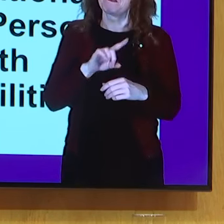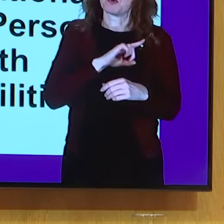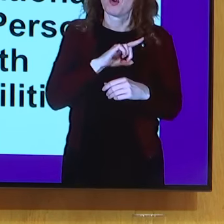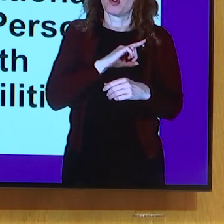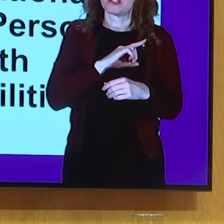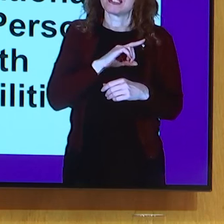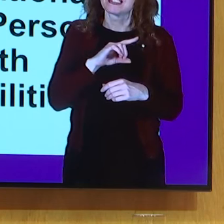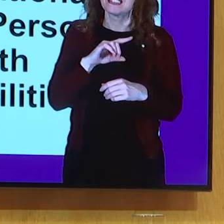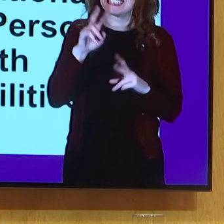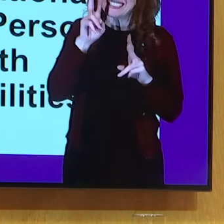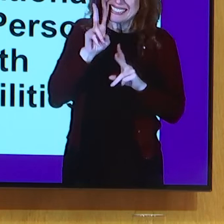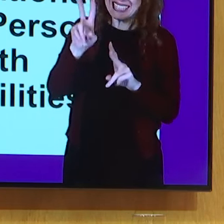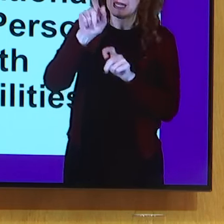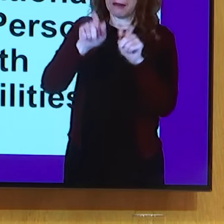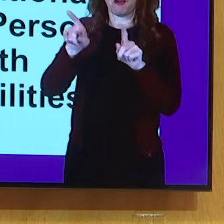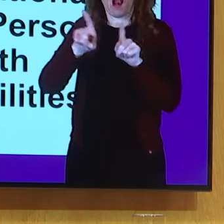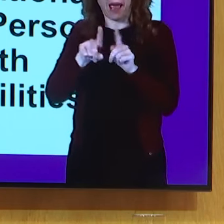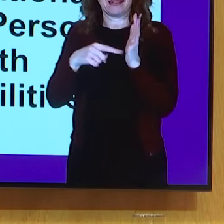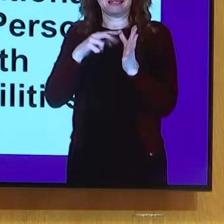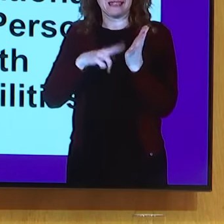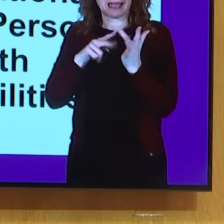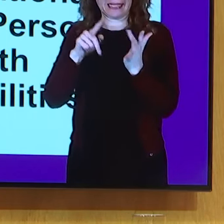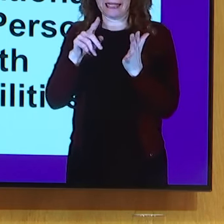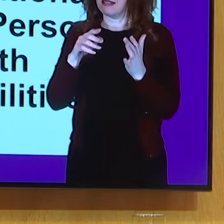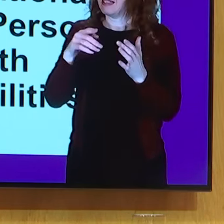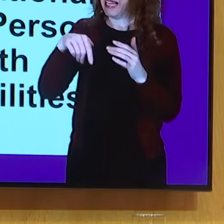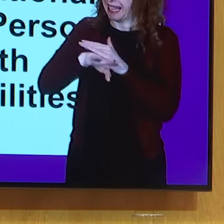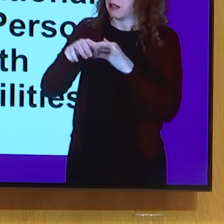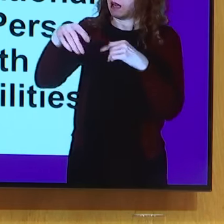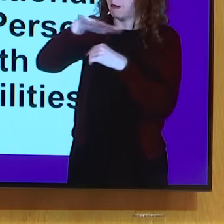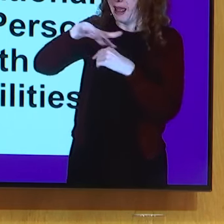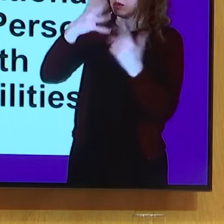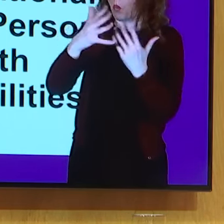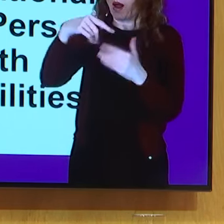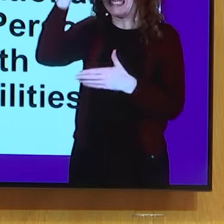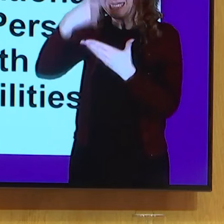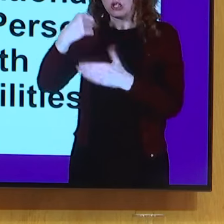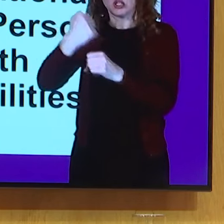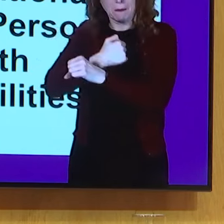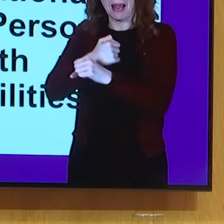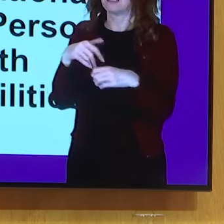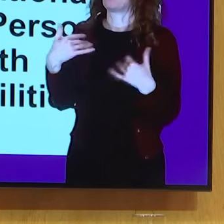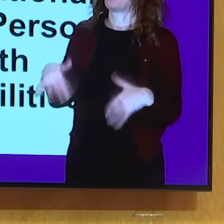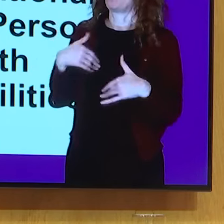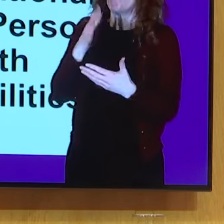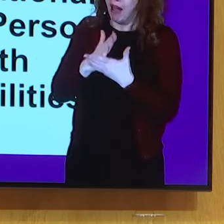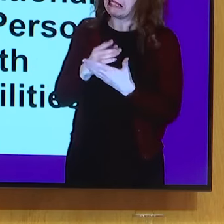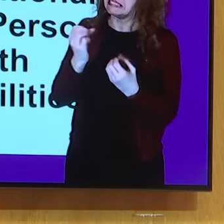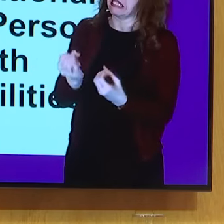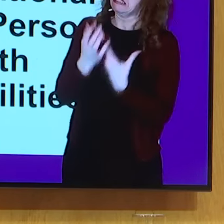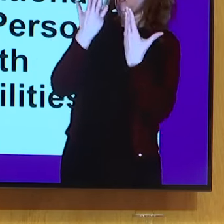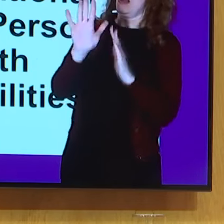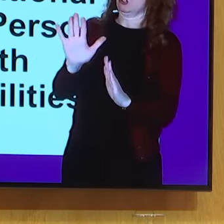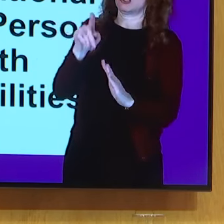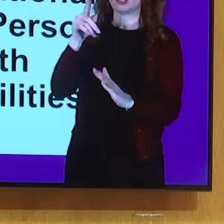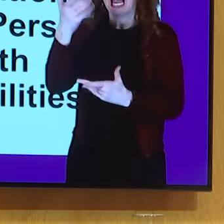looking and seeing people like Tanny in rooms where decisions happen is really important. And Tanny spoke briefly about the appointment